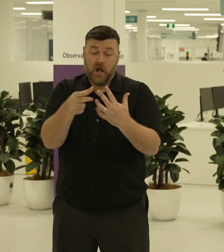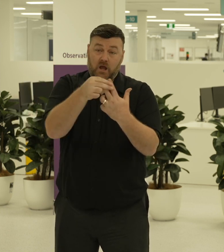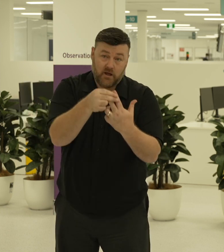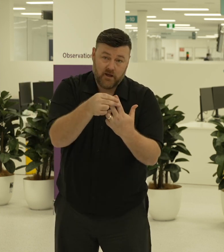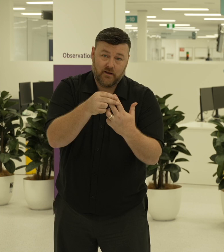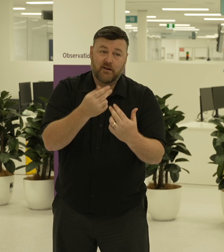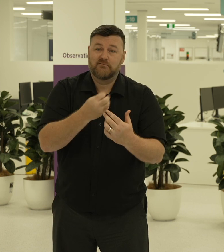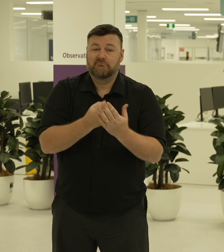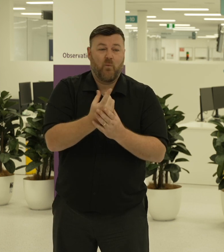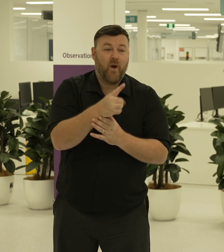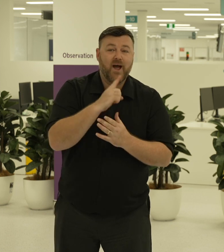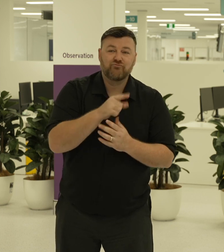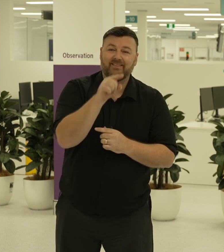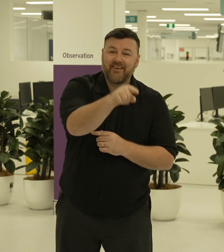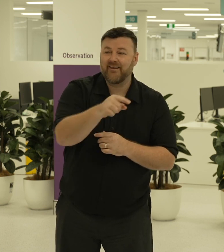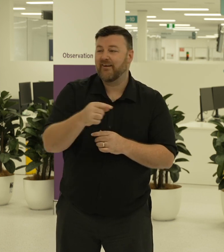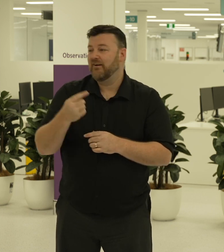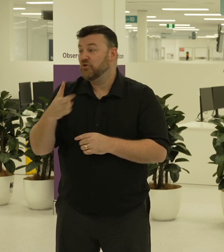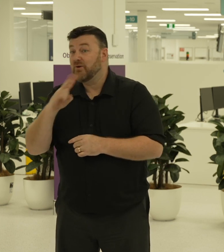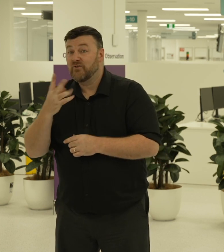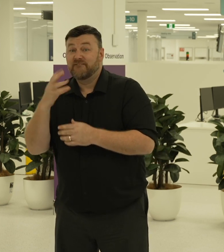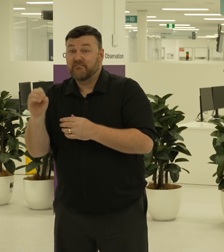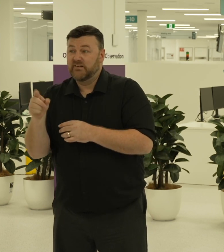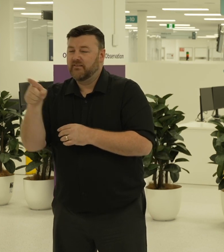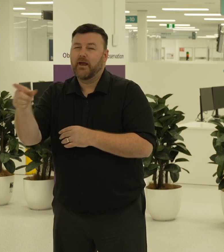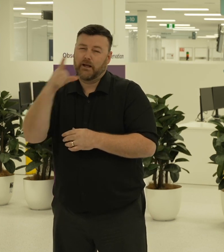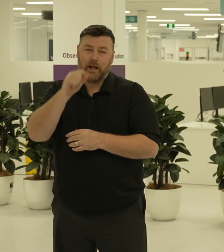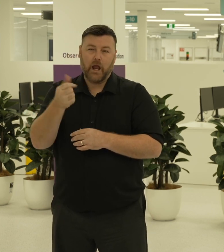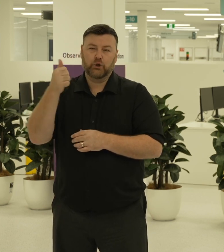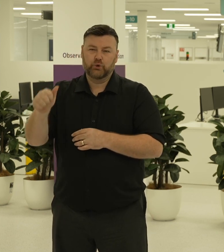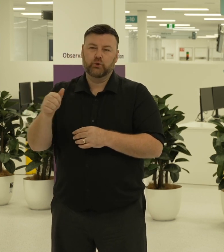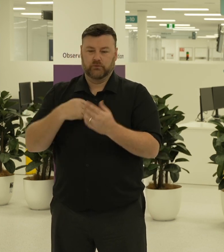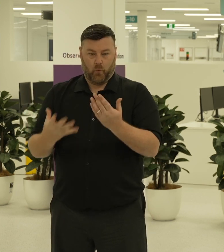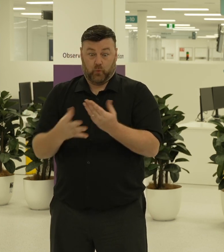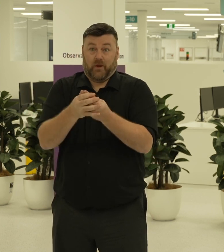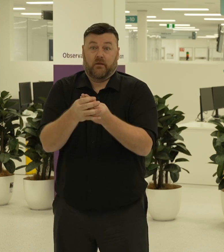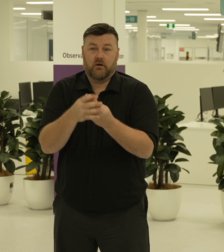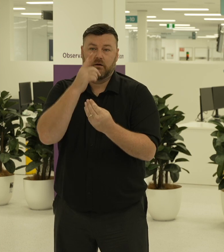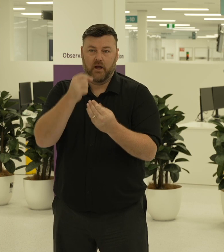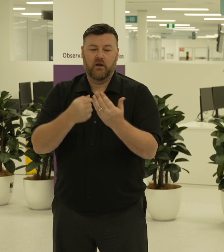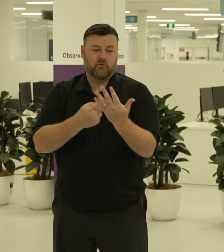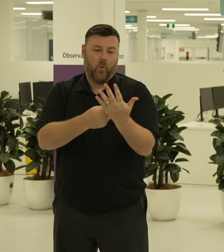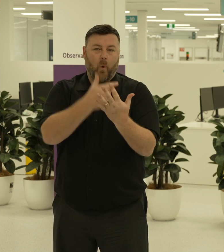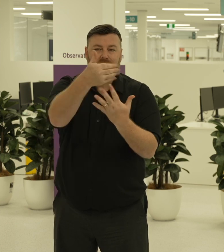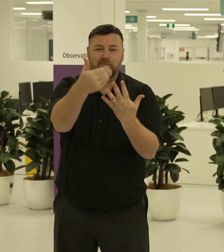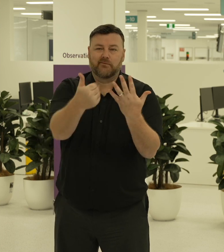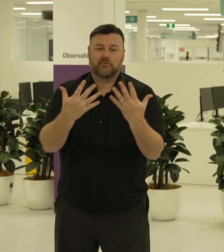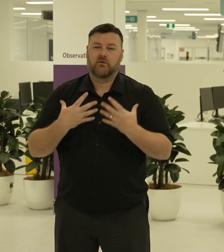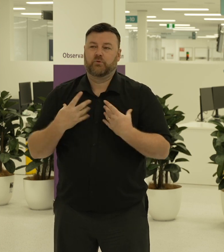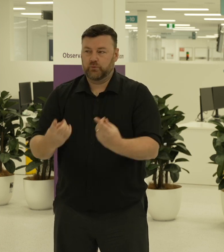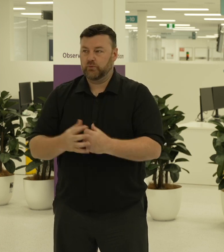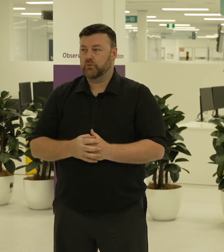150, 200, 250 if you choose at a particular venue. The parent vouchers, as the Premier has said, will be